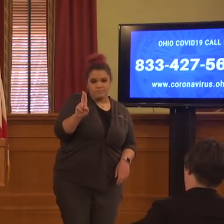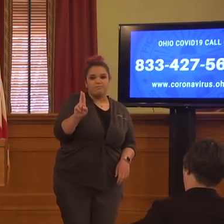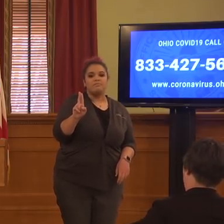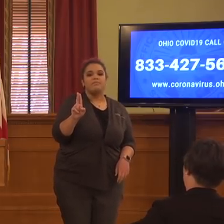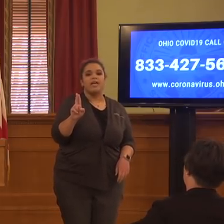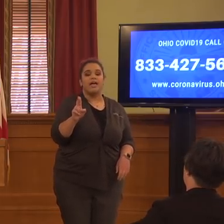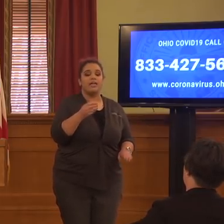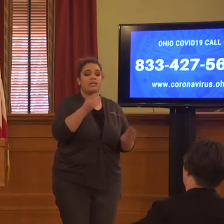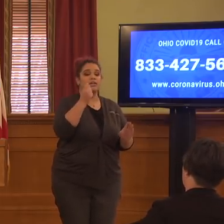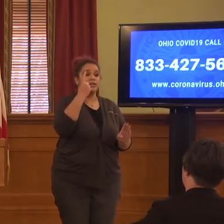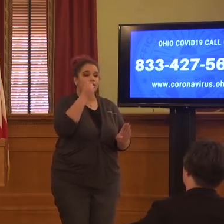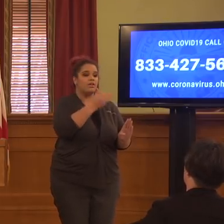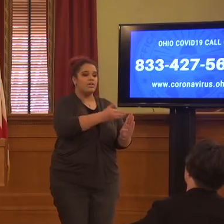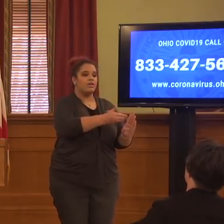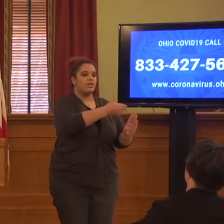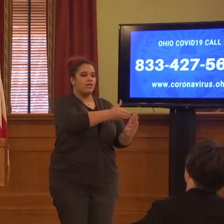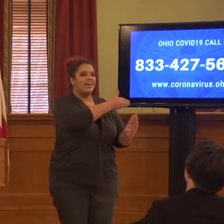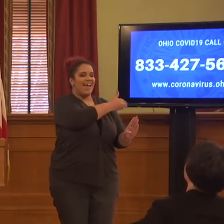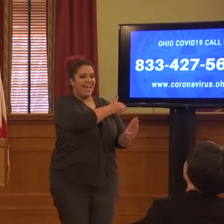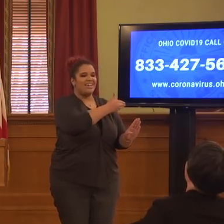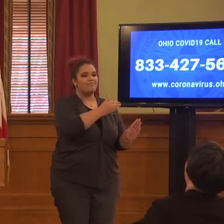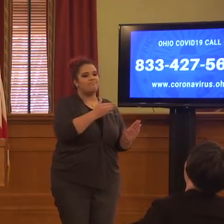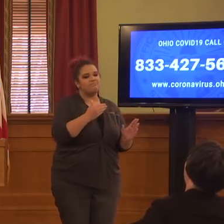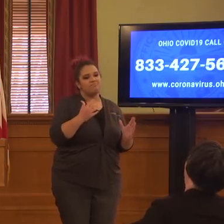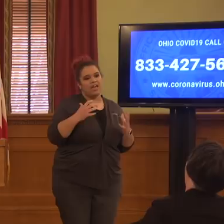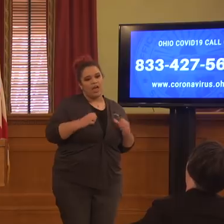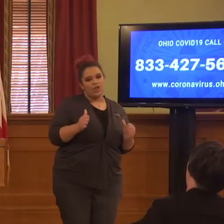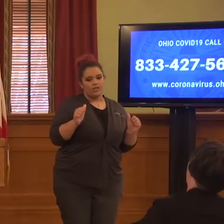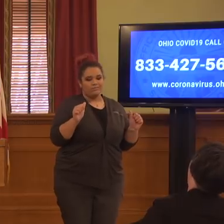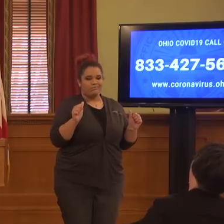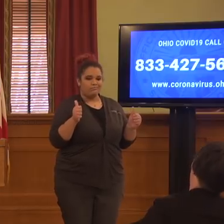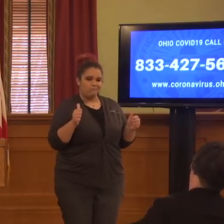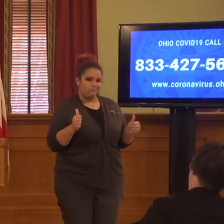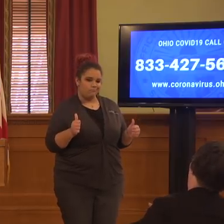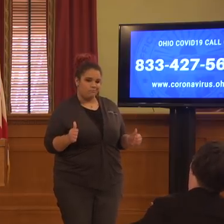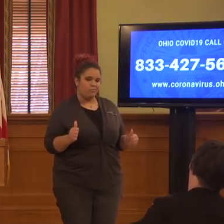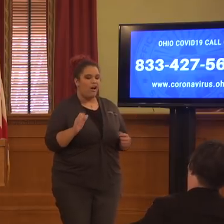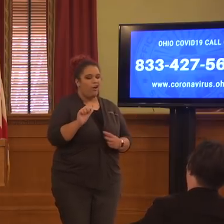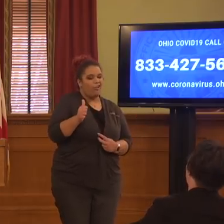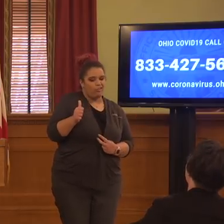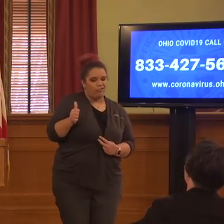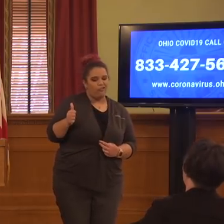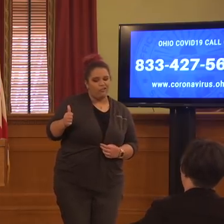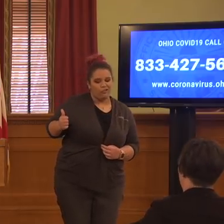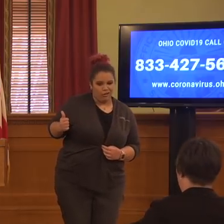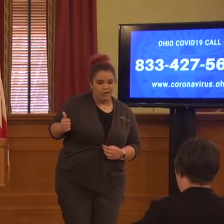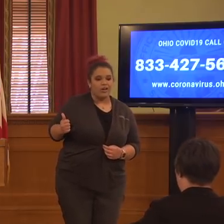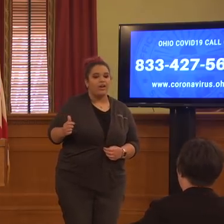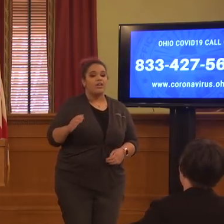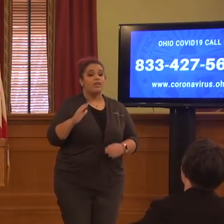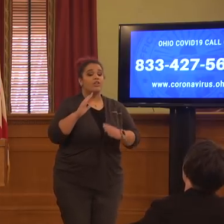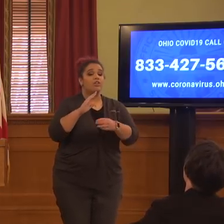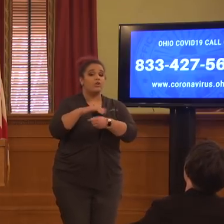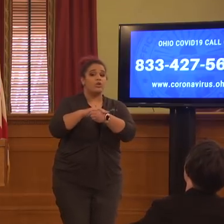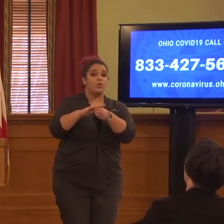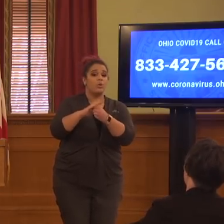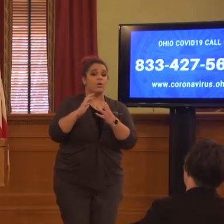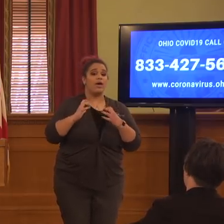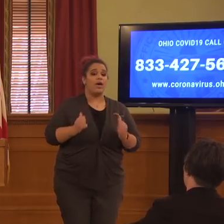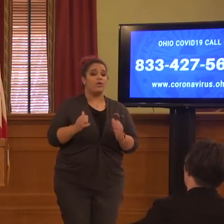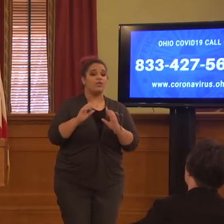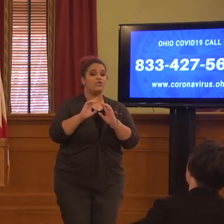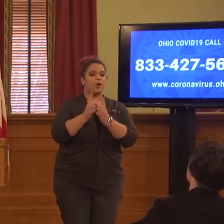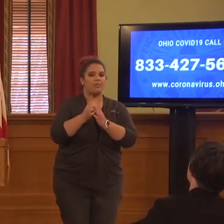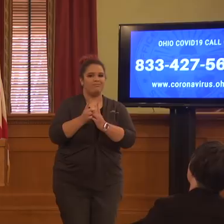some pre-existing health issues. But the local health department is doing that contact tracing now. I do